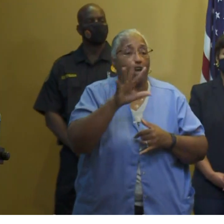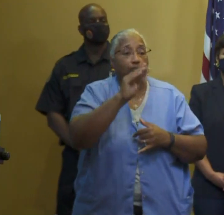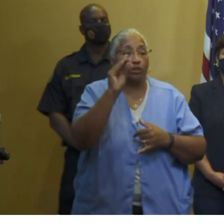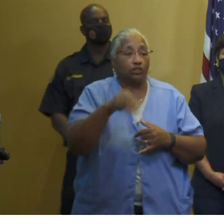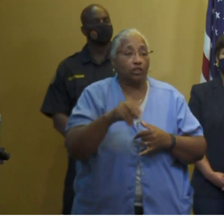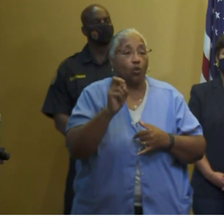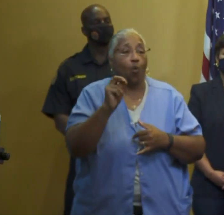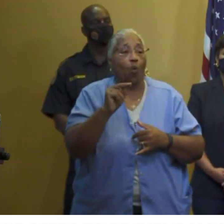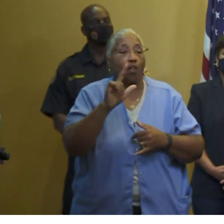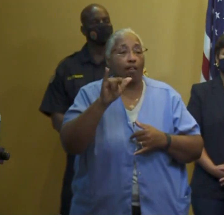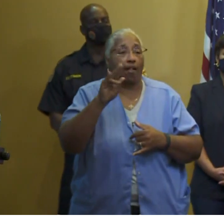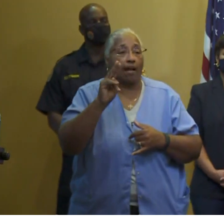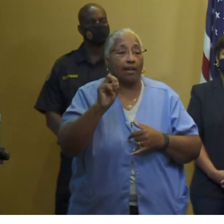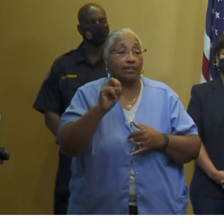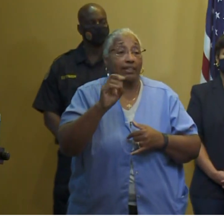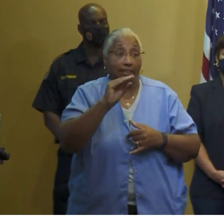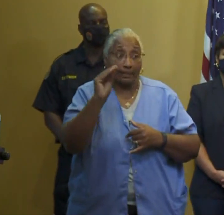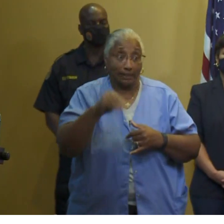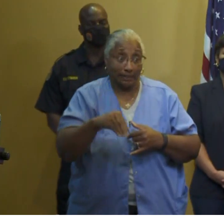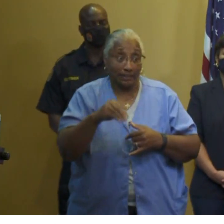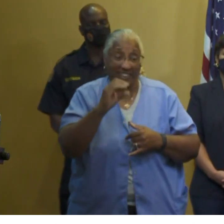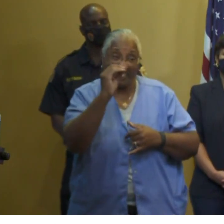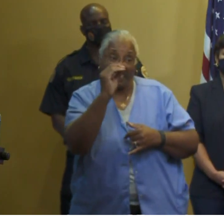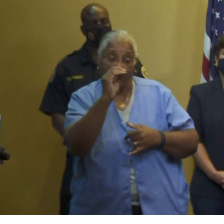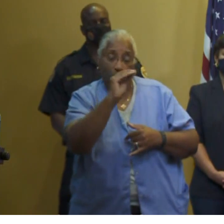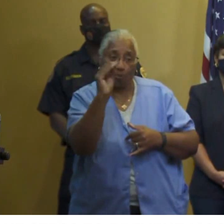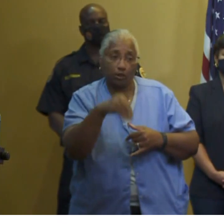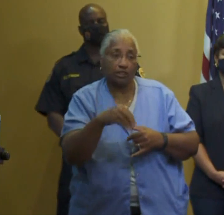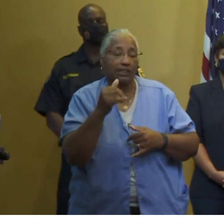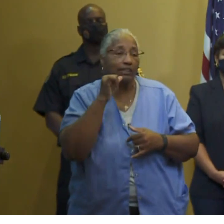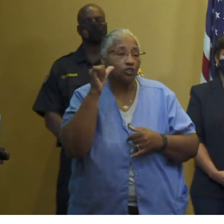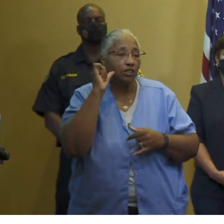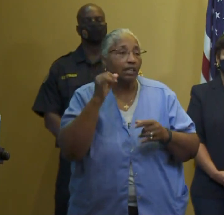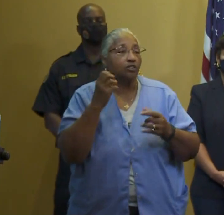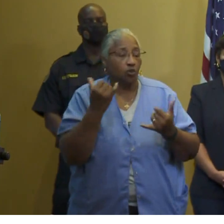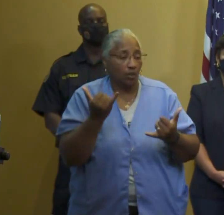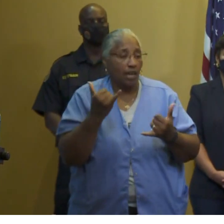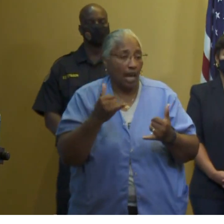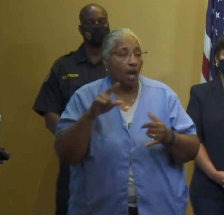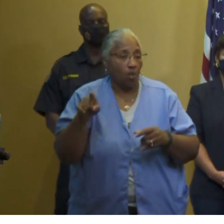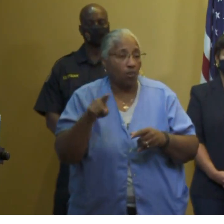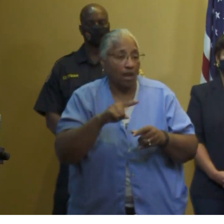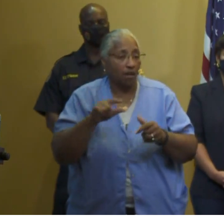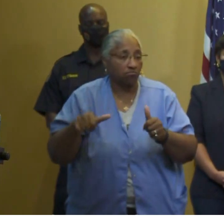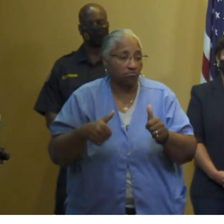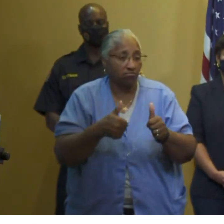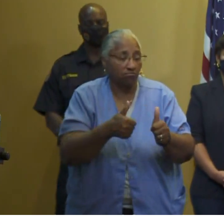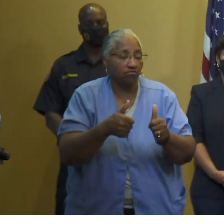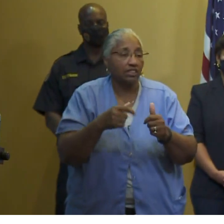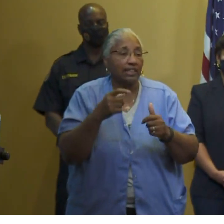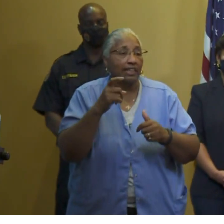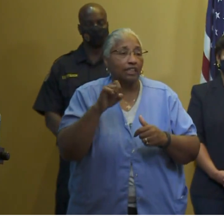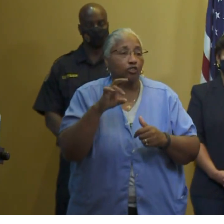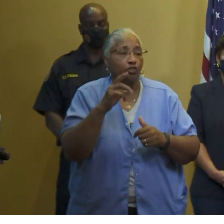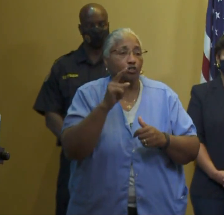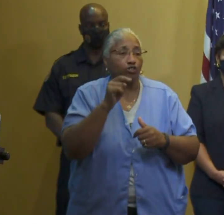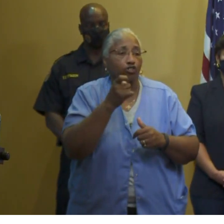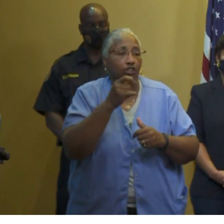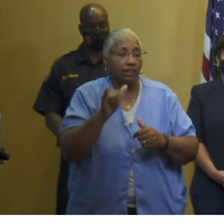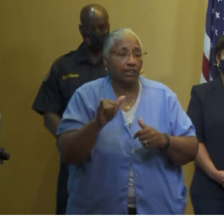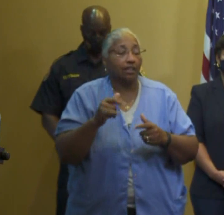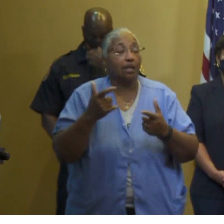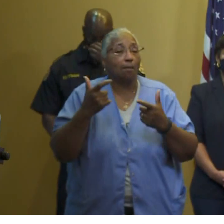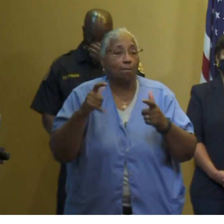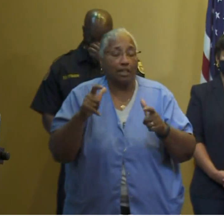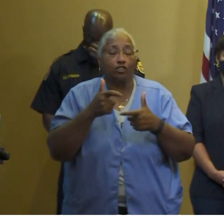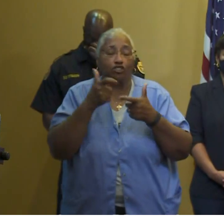They were reporting 0% yesterday. So Cox is trailing Entergy. As soon as Entergy comes online, Cox is running in there. Big shout out to Jonathan Rhodes